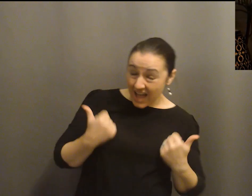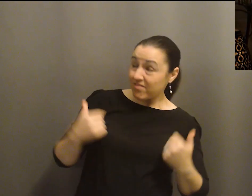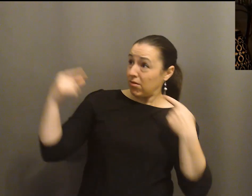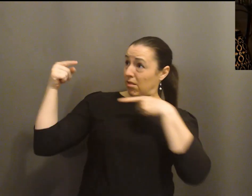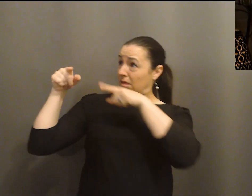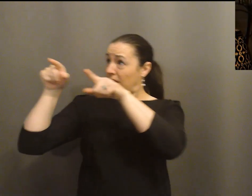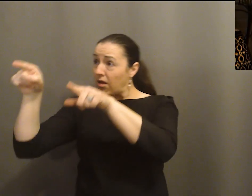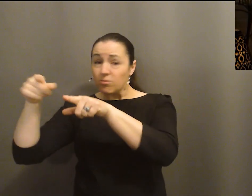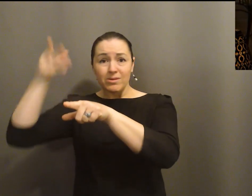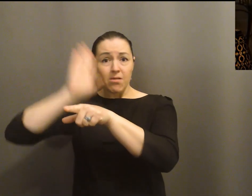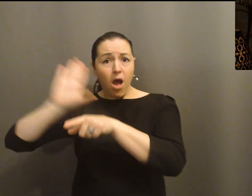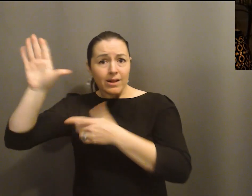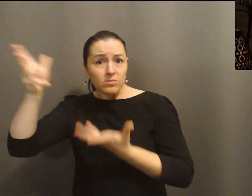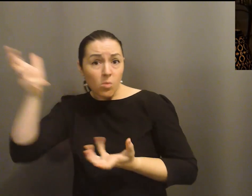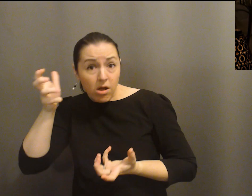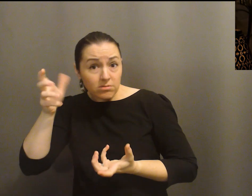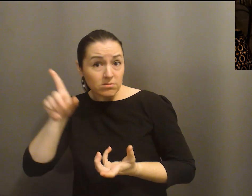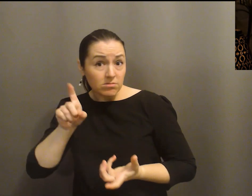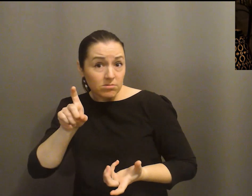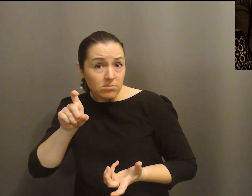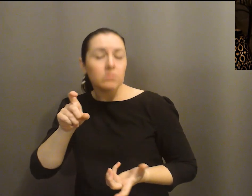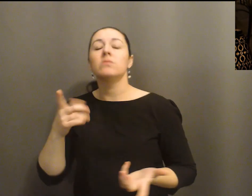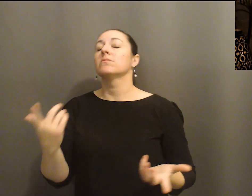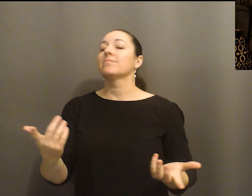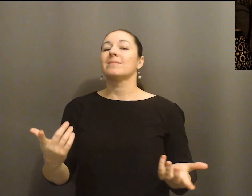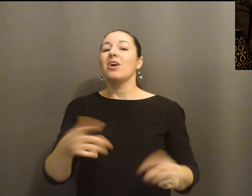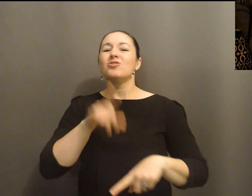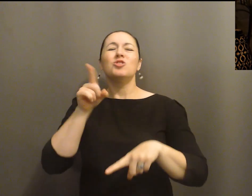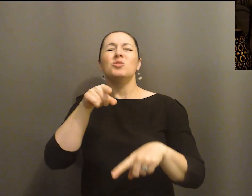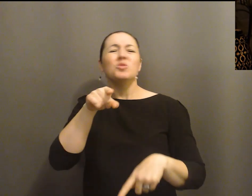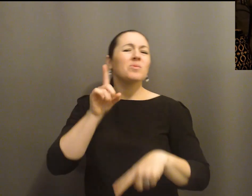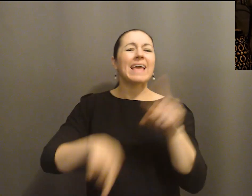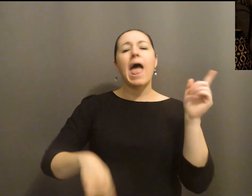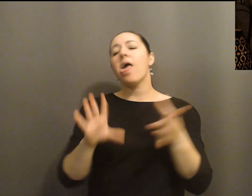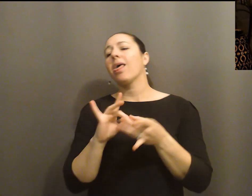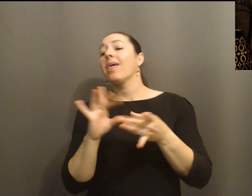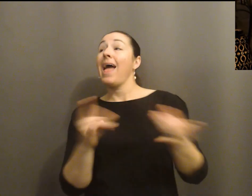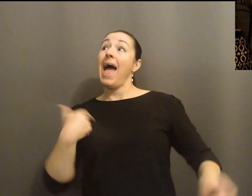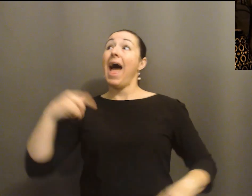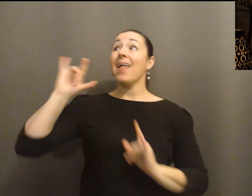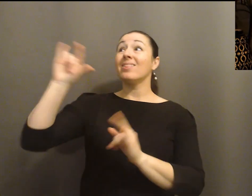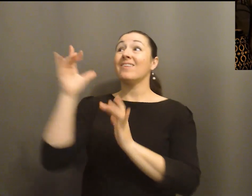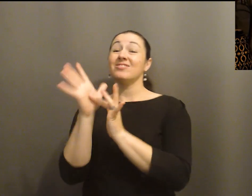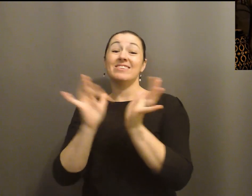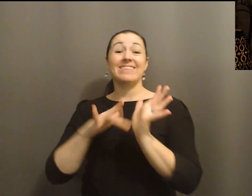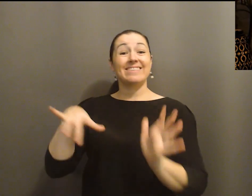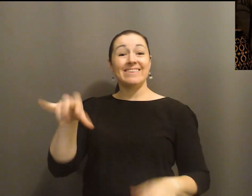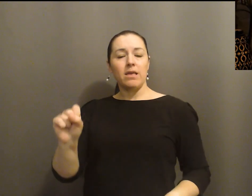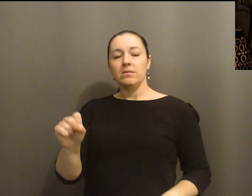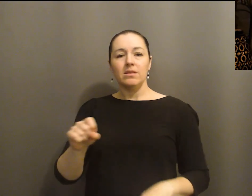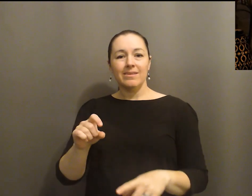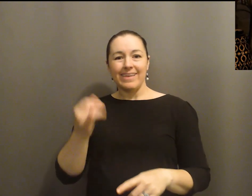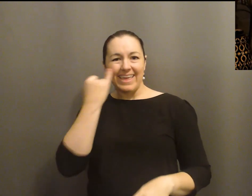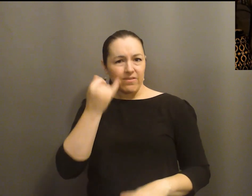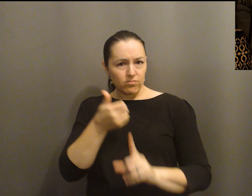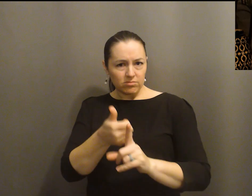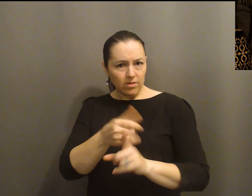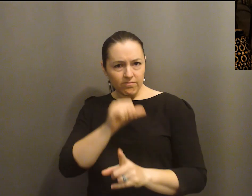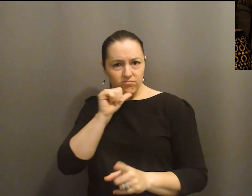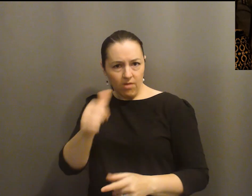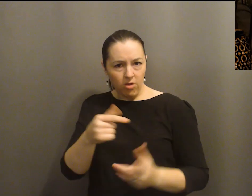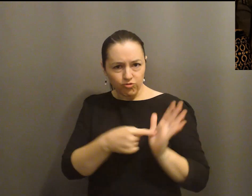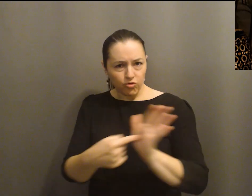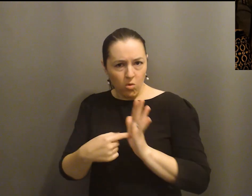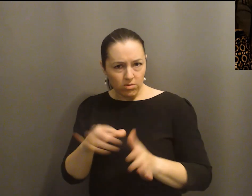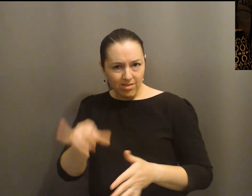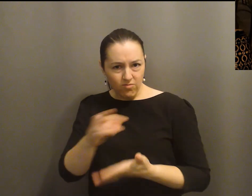God wants for my life? Because here's the deal You can't say I love Jesus Yes I do If there's no fruit on you You just can't do it